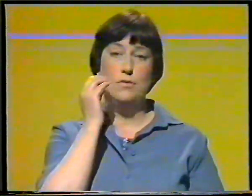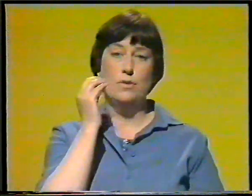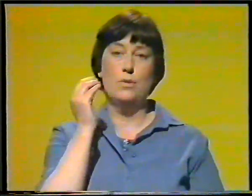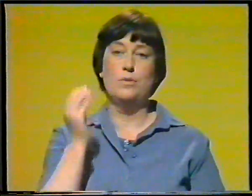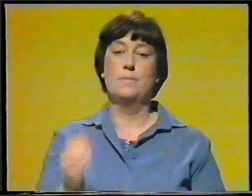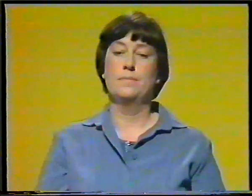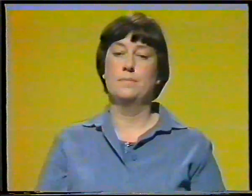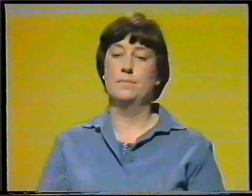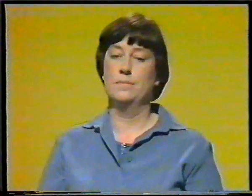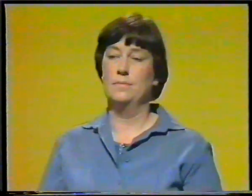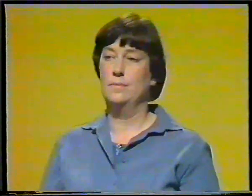food.